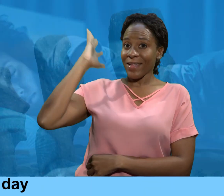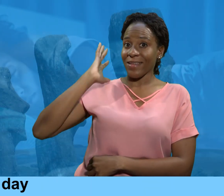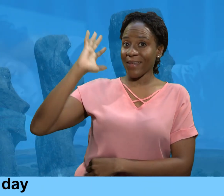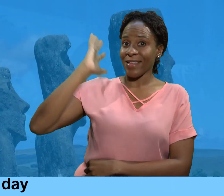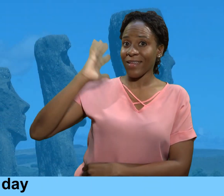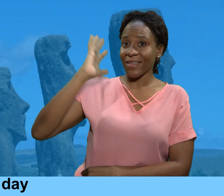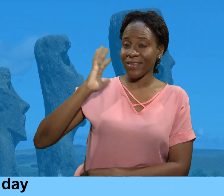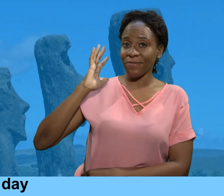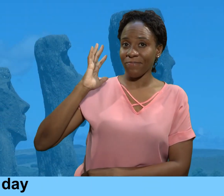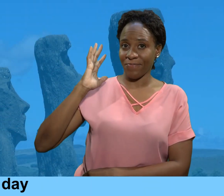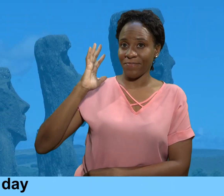So back in the day,